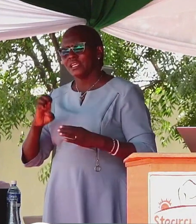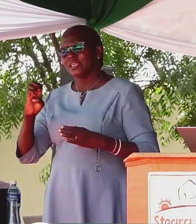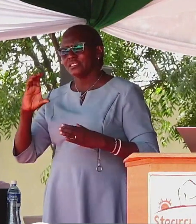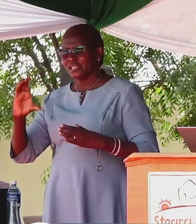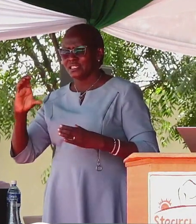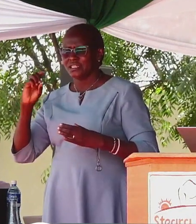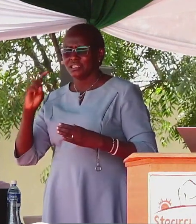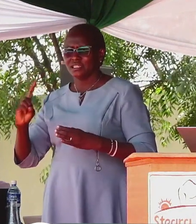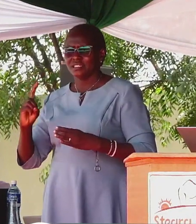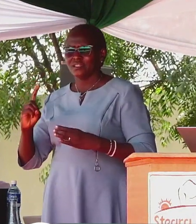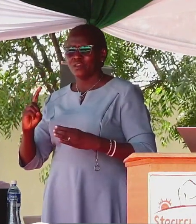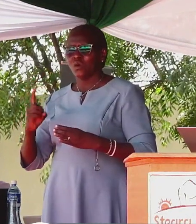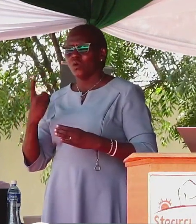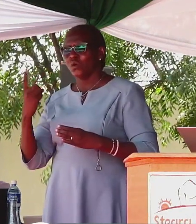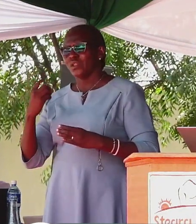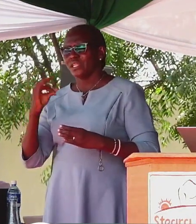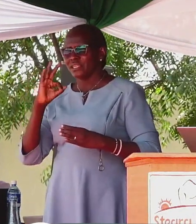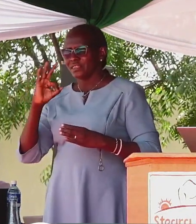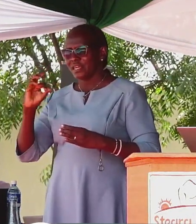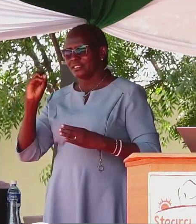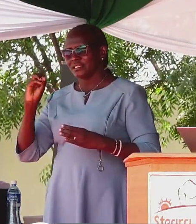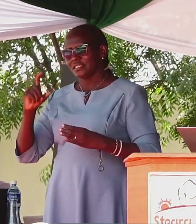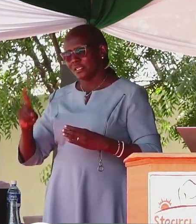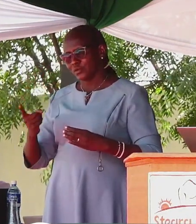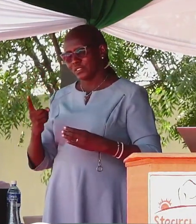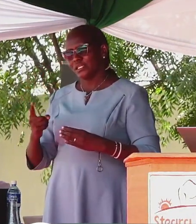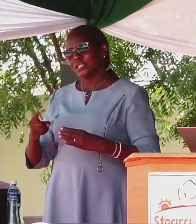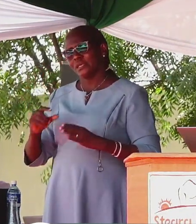and only about 30,000 in the public schools.